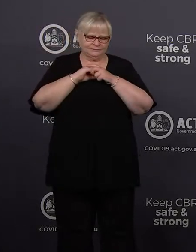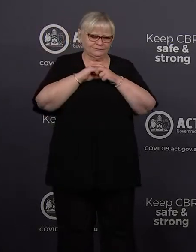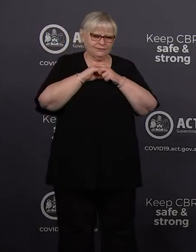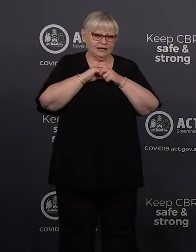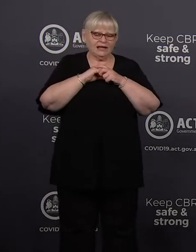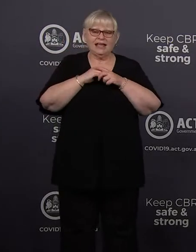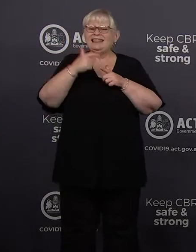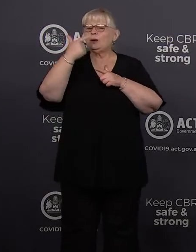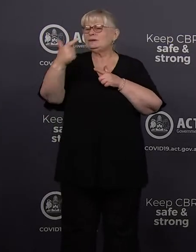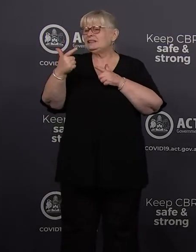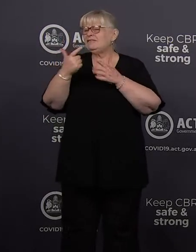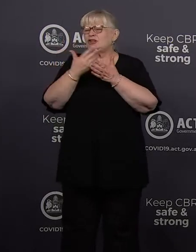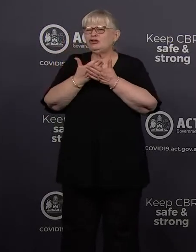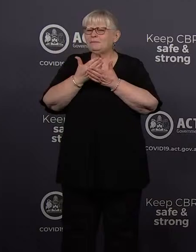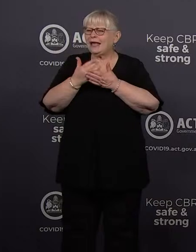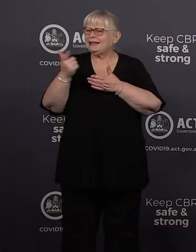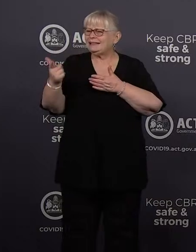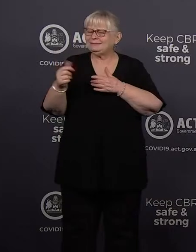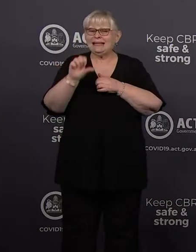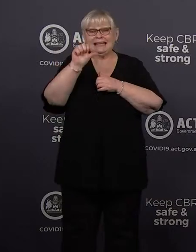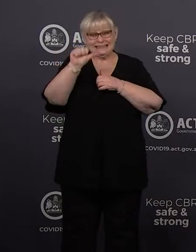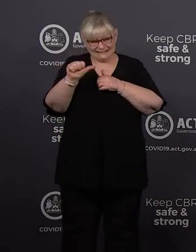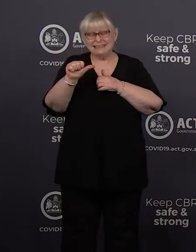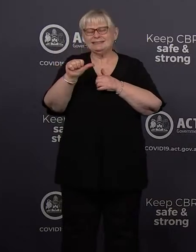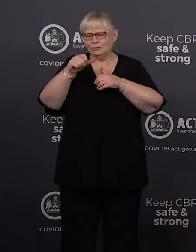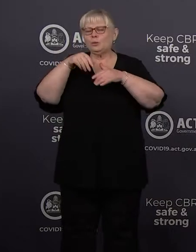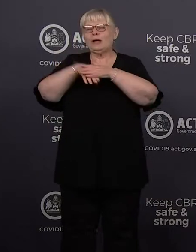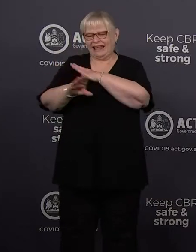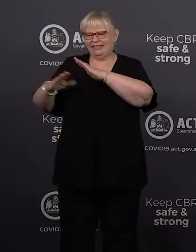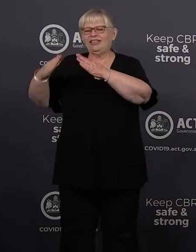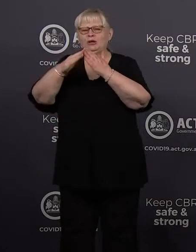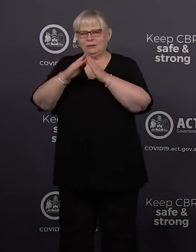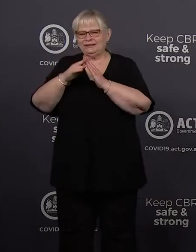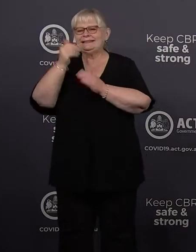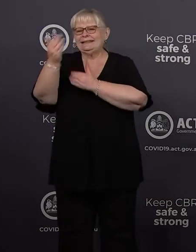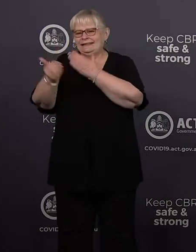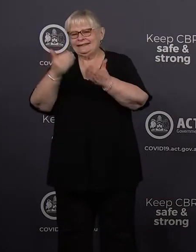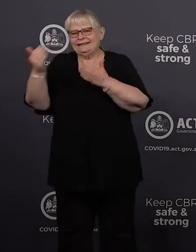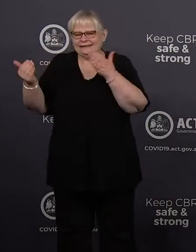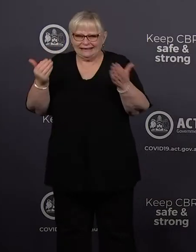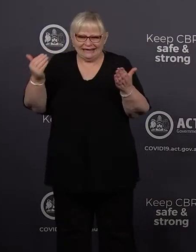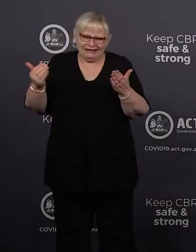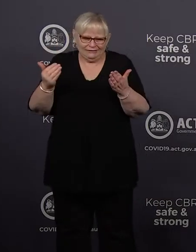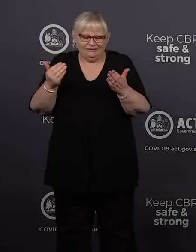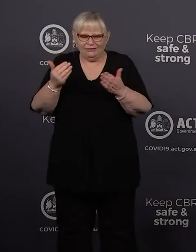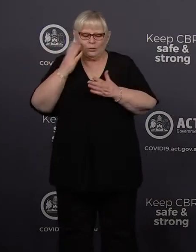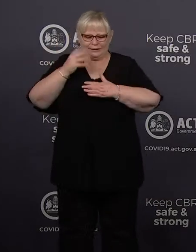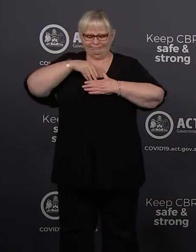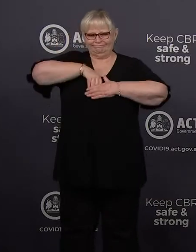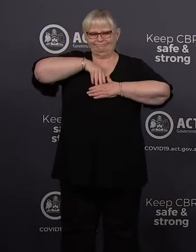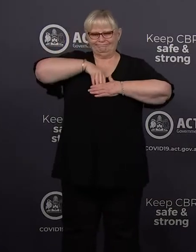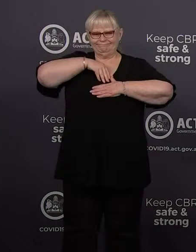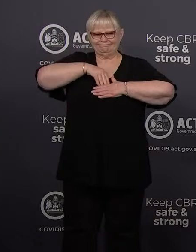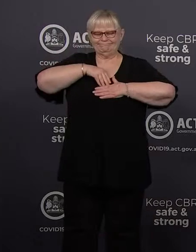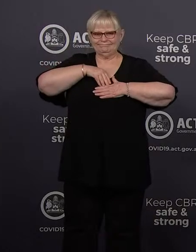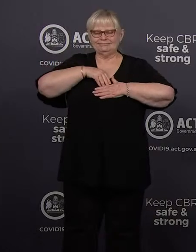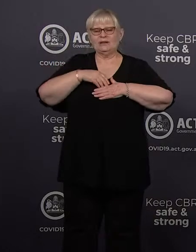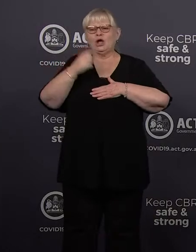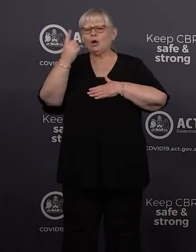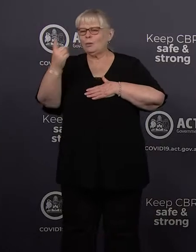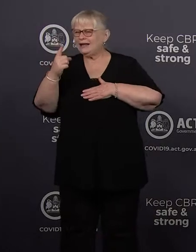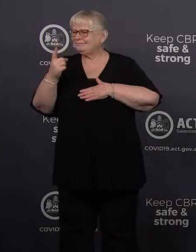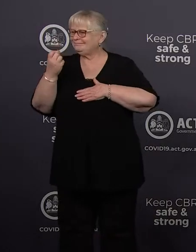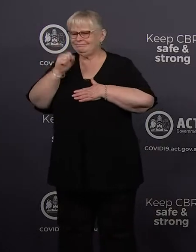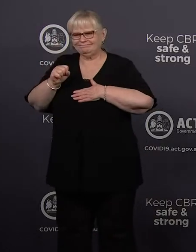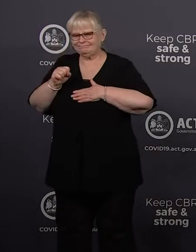7 remaining, unfortunately 6 were infectious in the community for at least part of their infectious period, and 1 remains